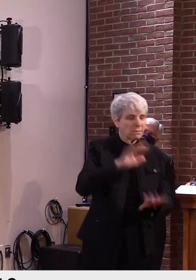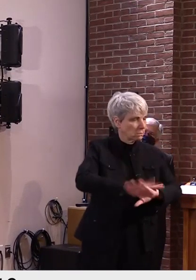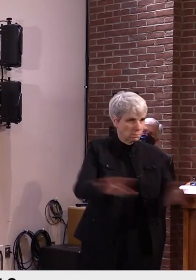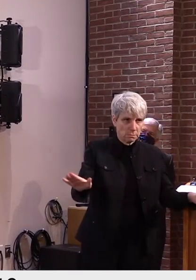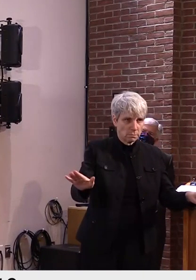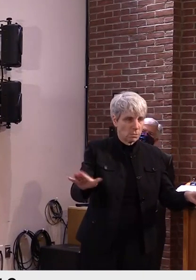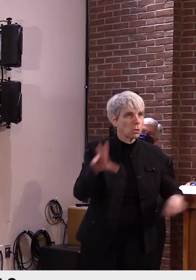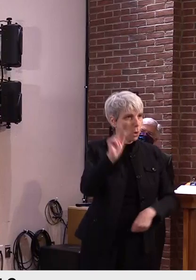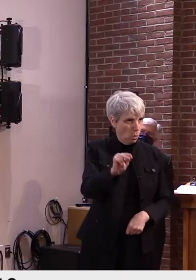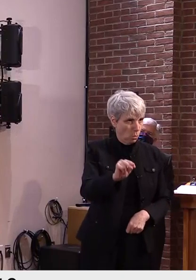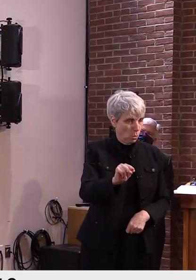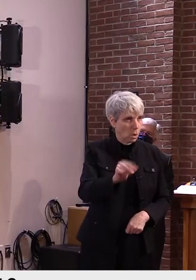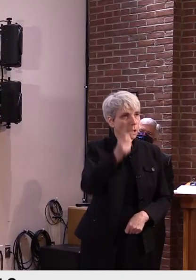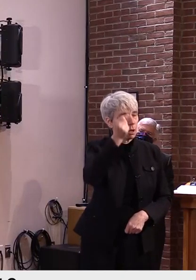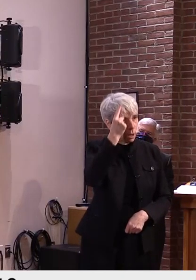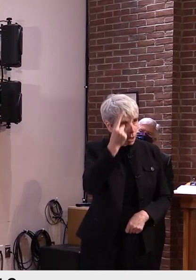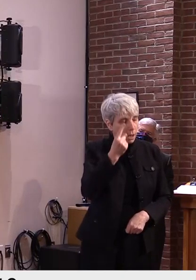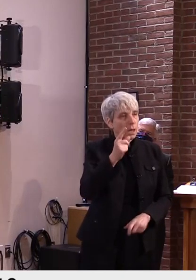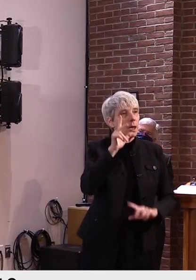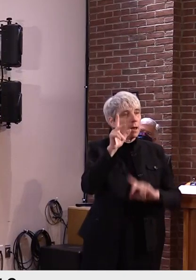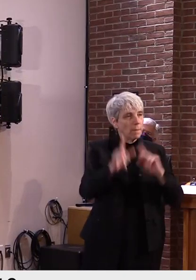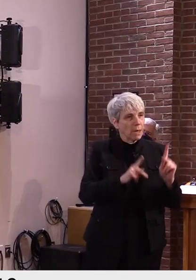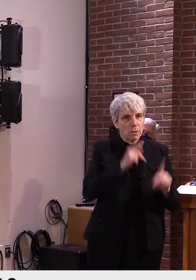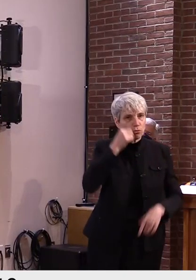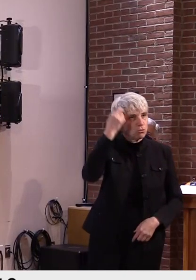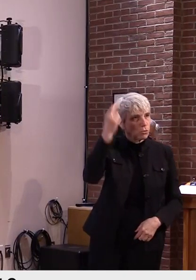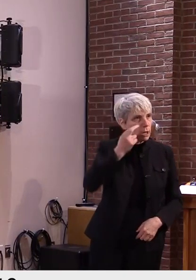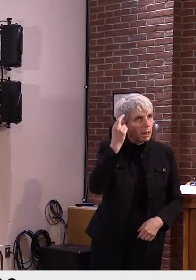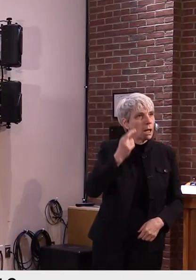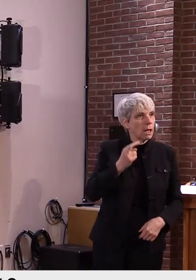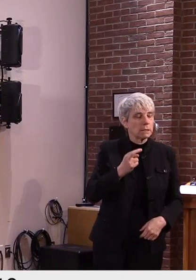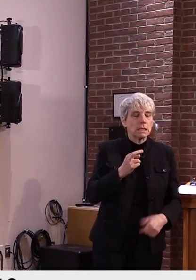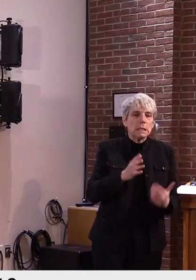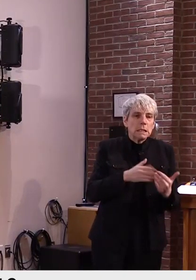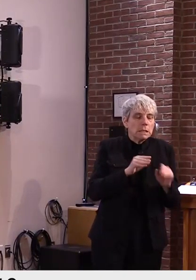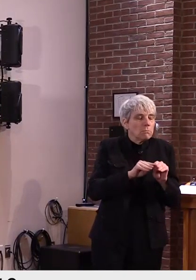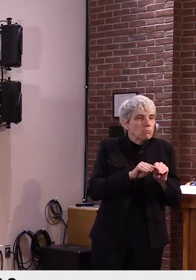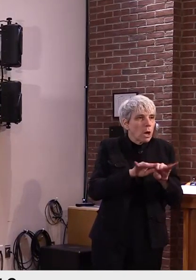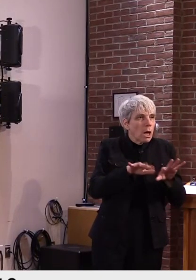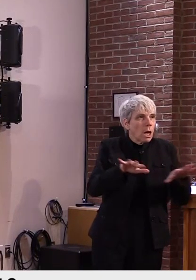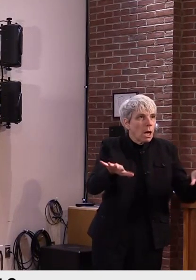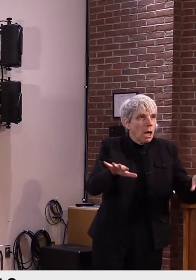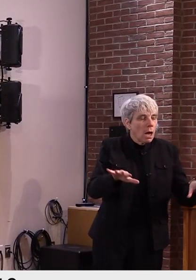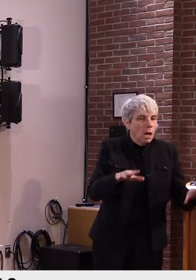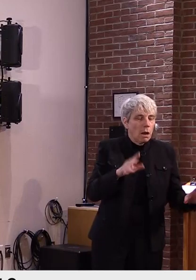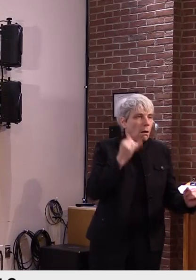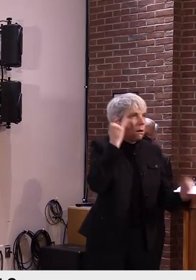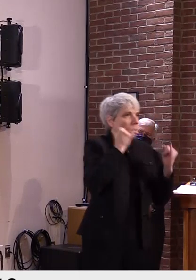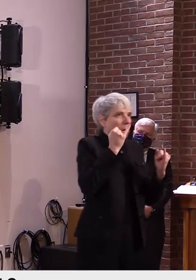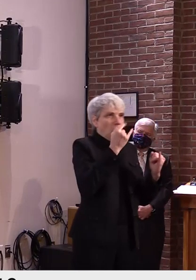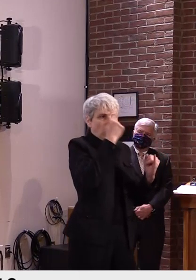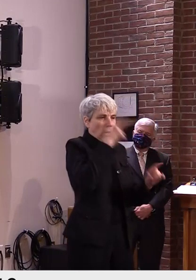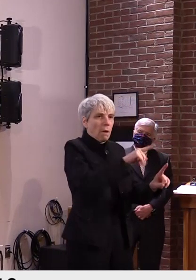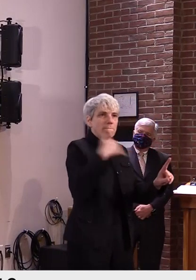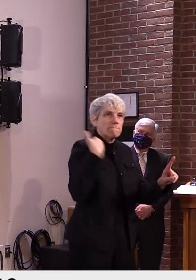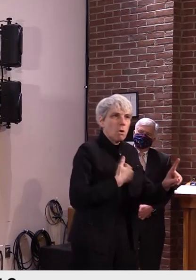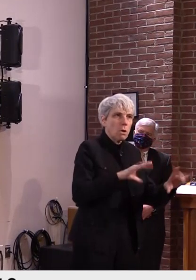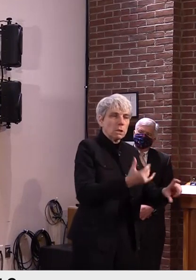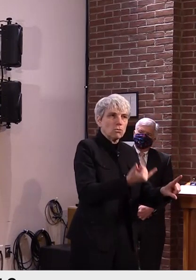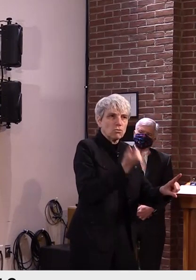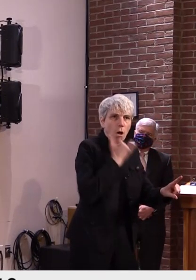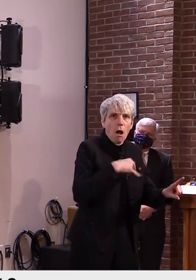with a lack of knowledge of how COVID-19 spreads, which fuels fears about disease and death,